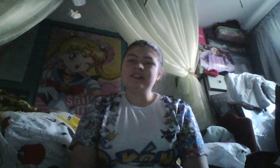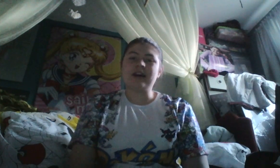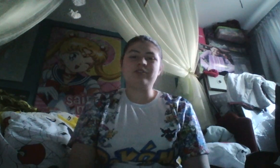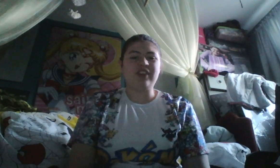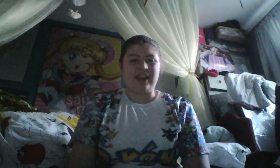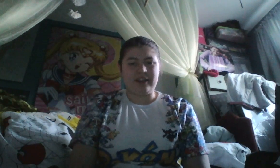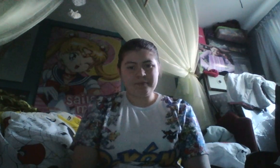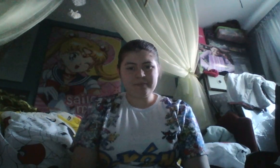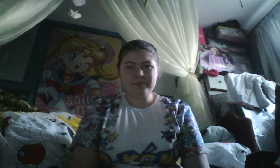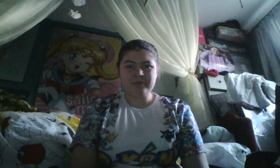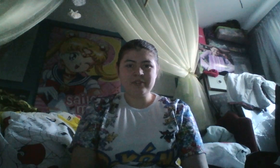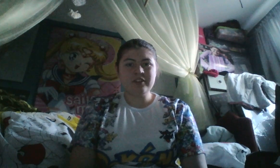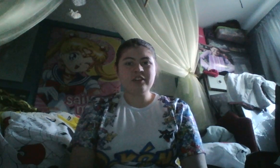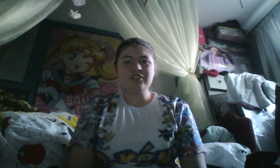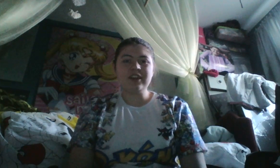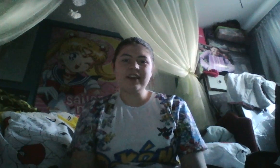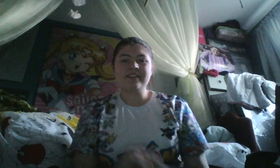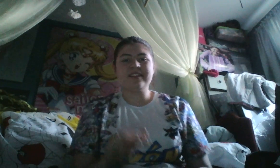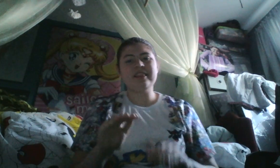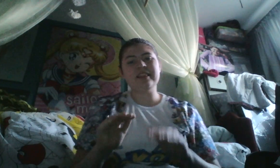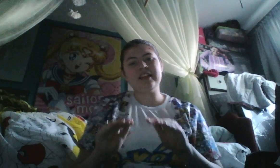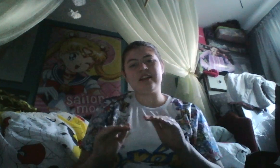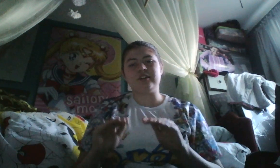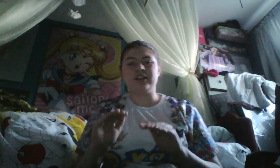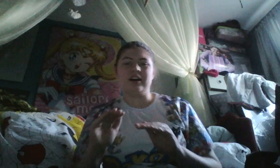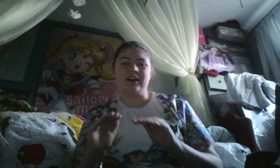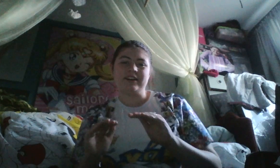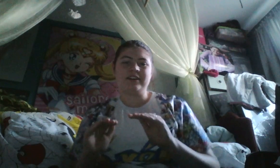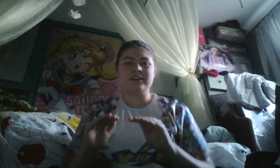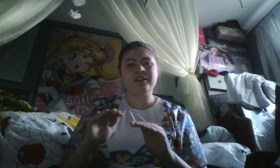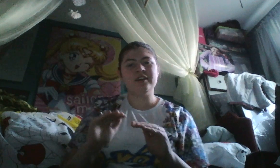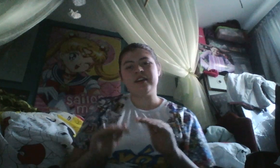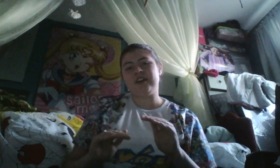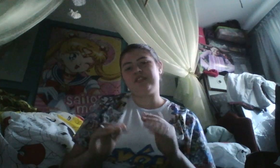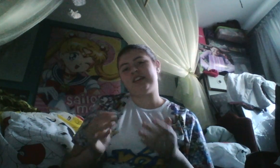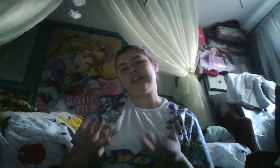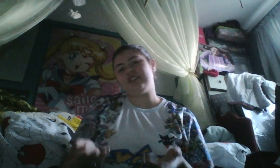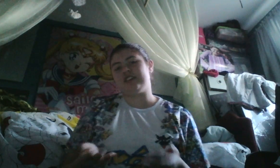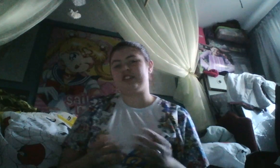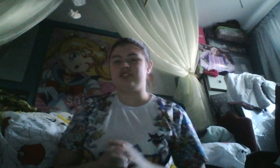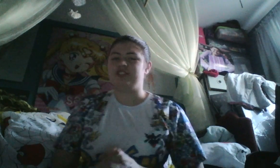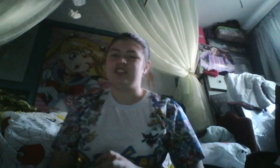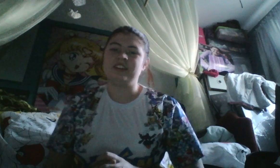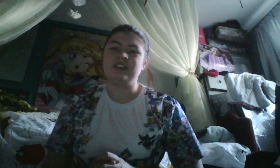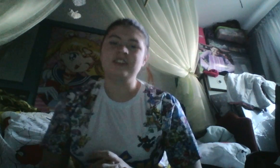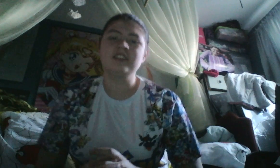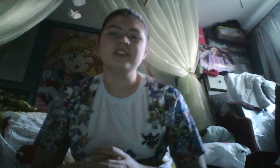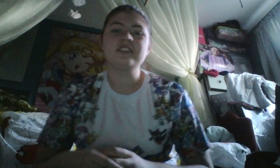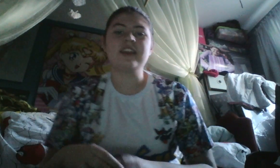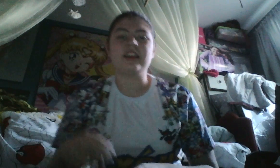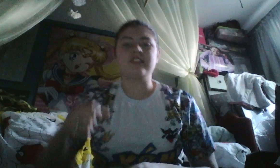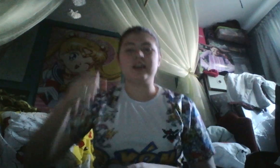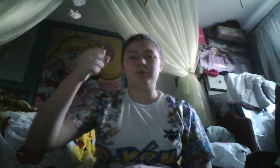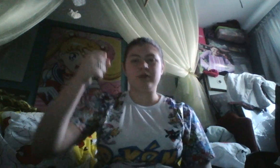Now G. G is a little hard, unless you know how to draw a G. You take one